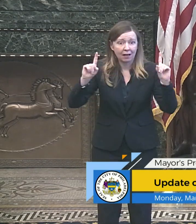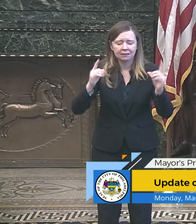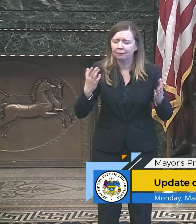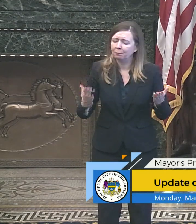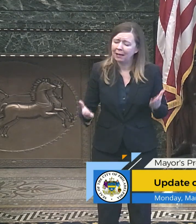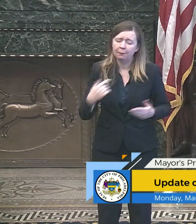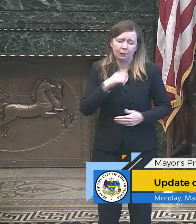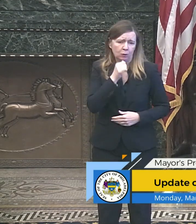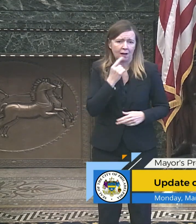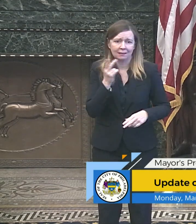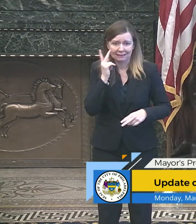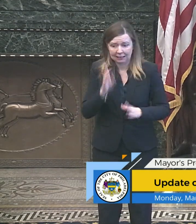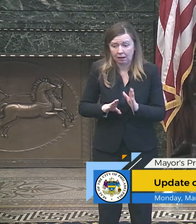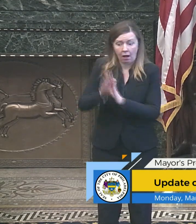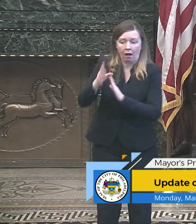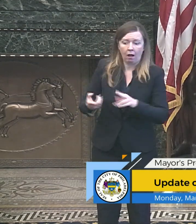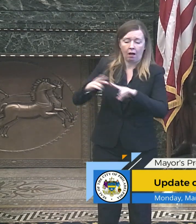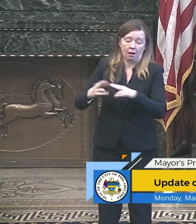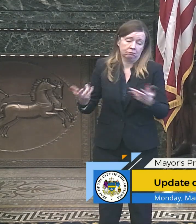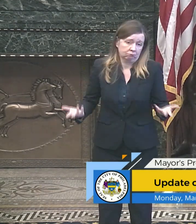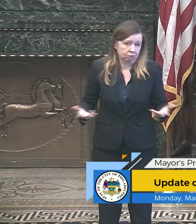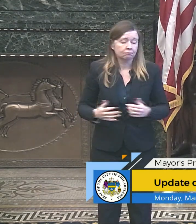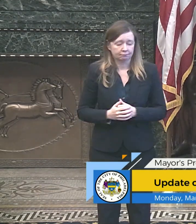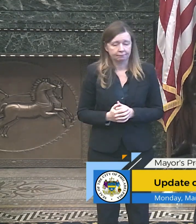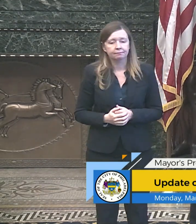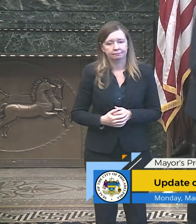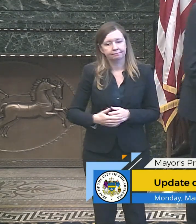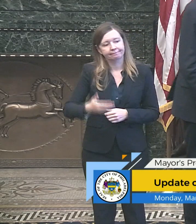see a surge at all. Thank you.